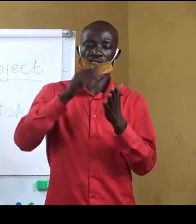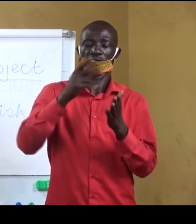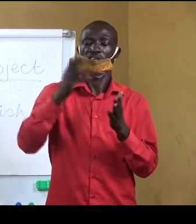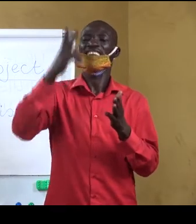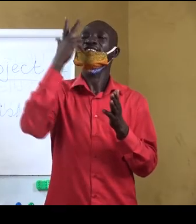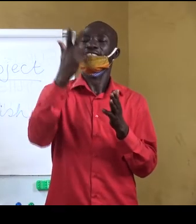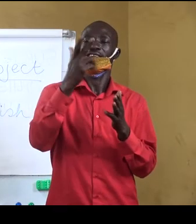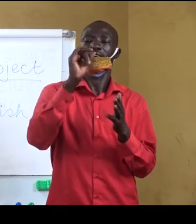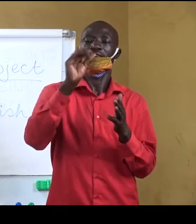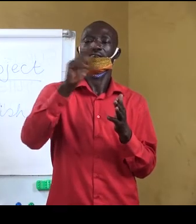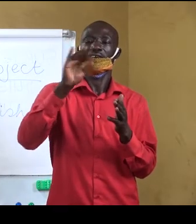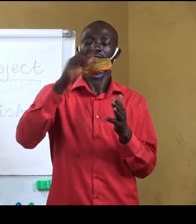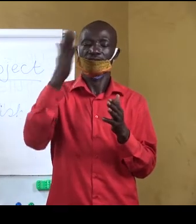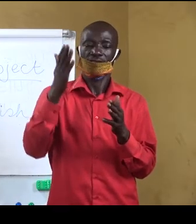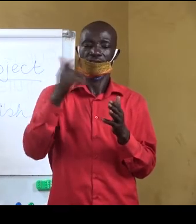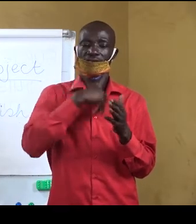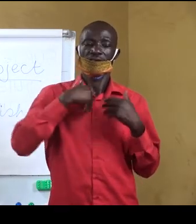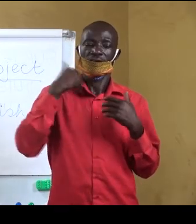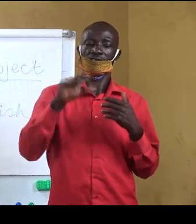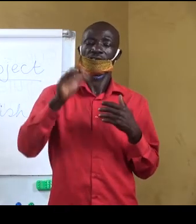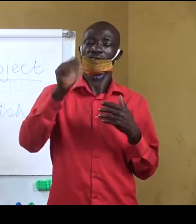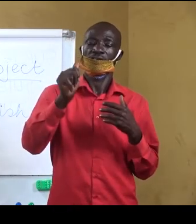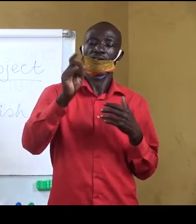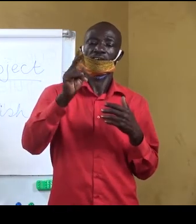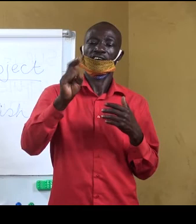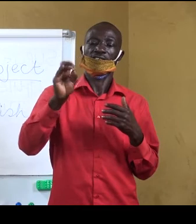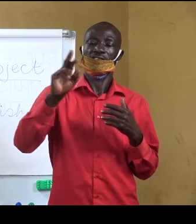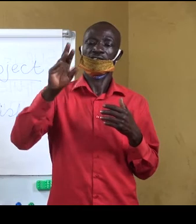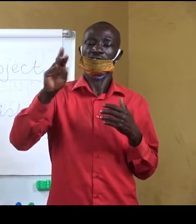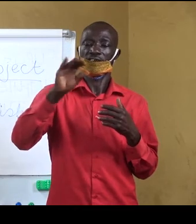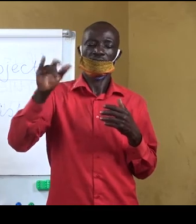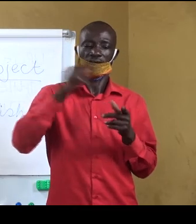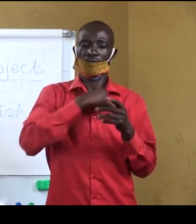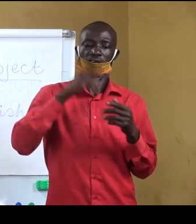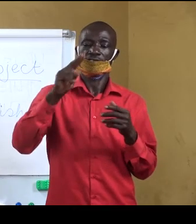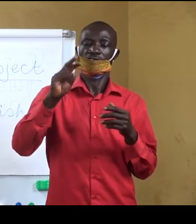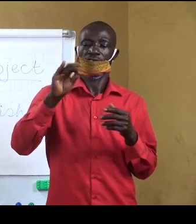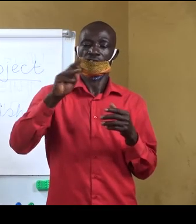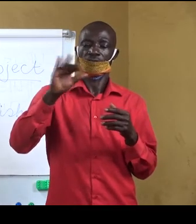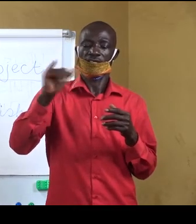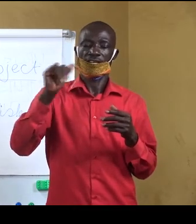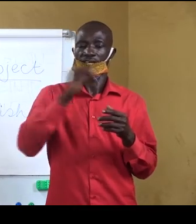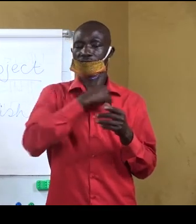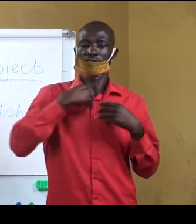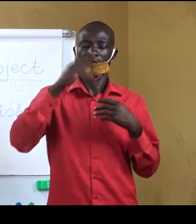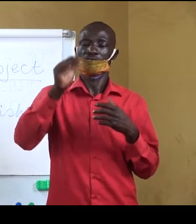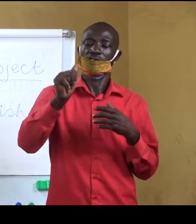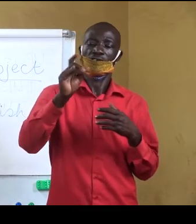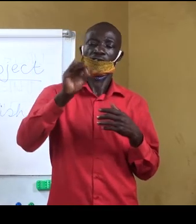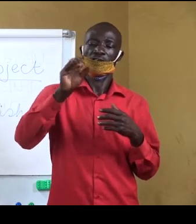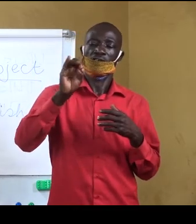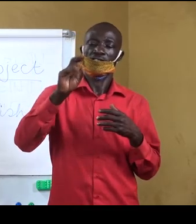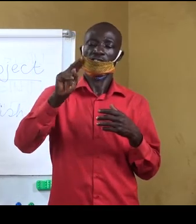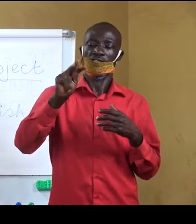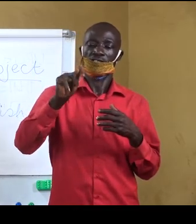things or 3 items there. We have the adverbial clause, we have the nominal clause, and we have the adjectival clause. We have